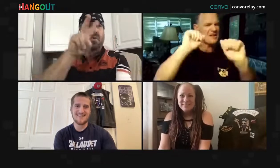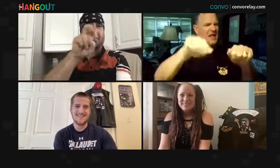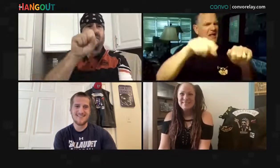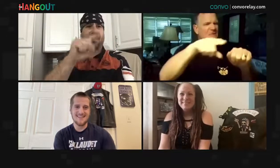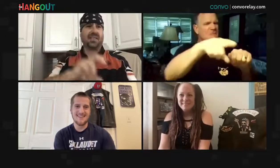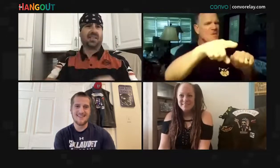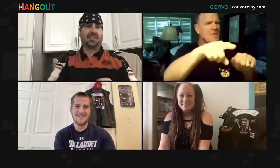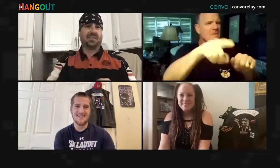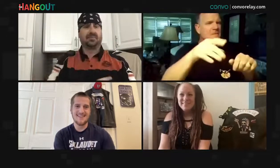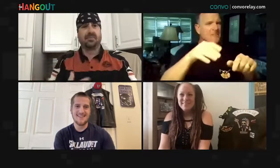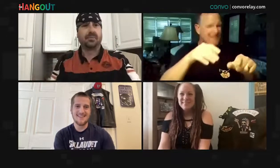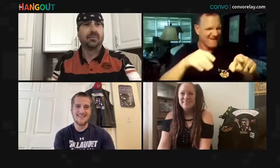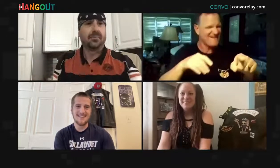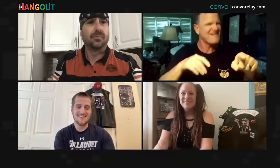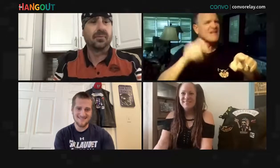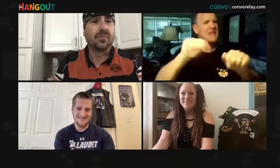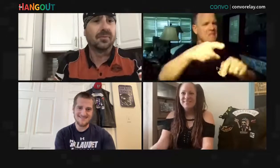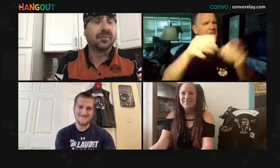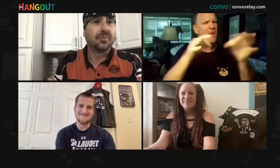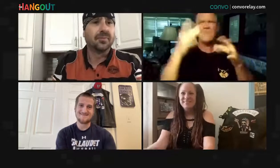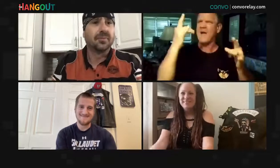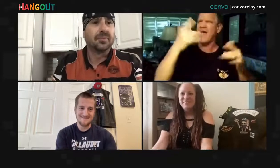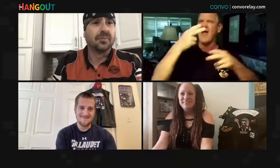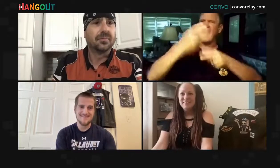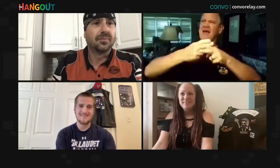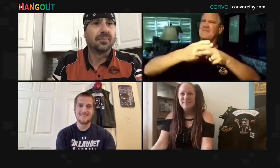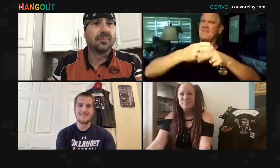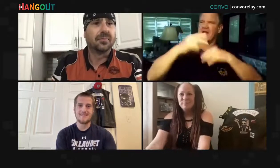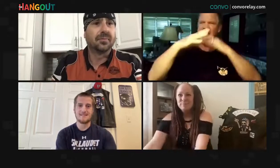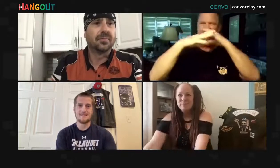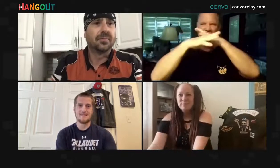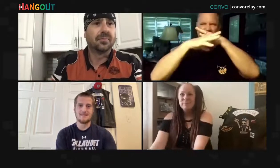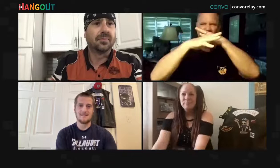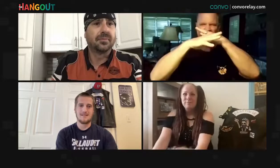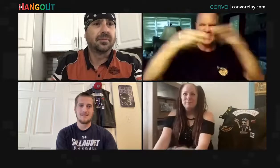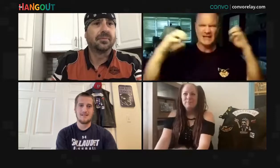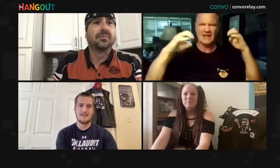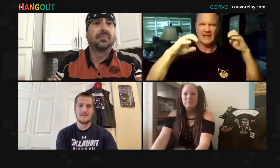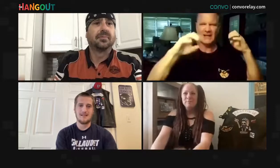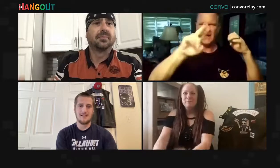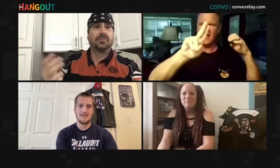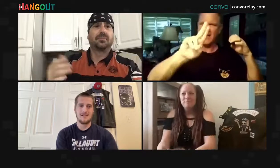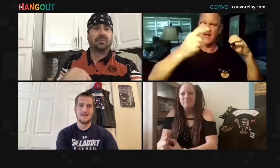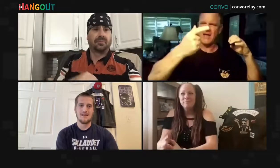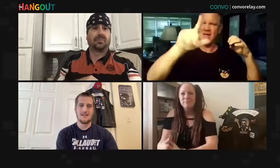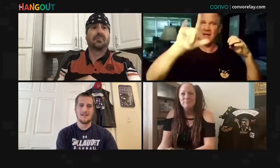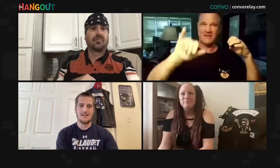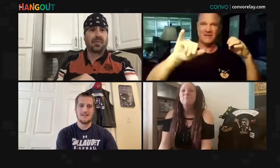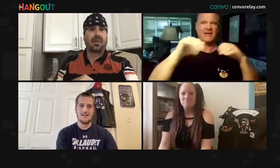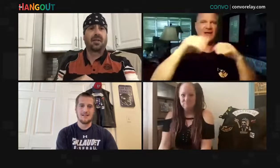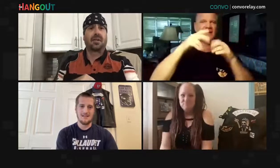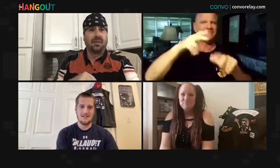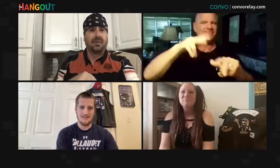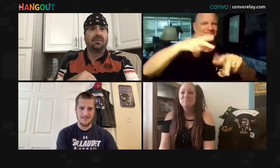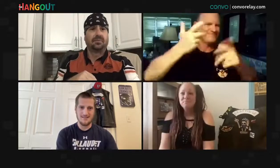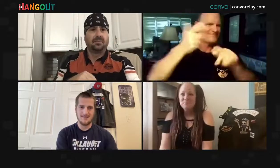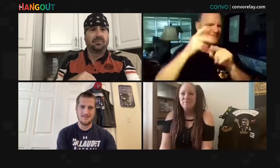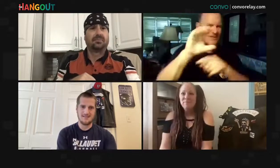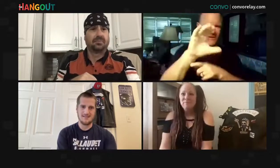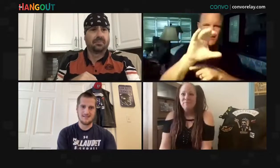This is Sean. That's great. Hey, can you tell me why you named this coyote ugly?